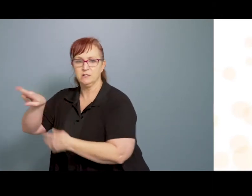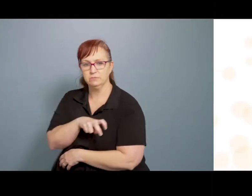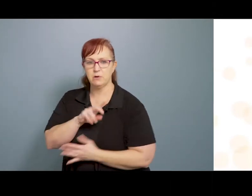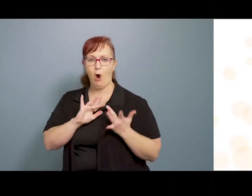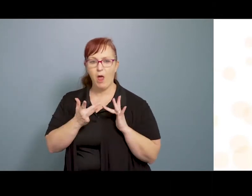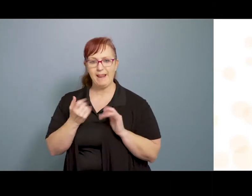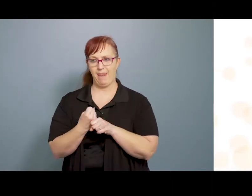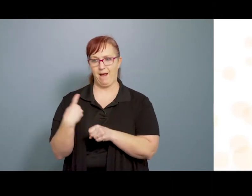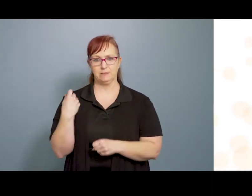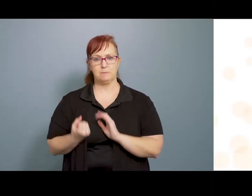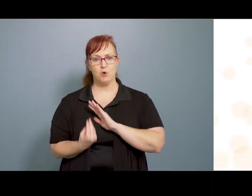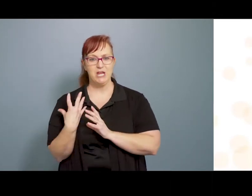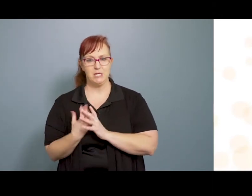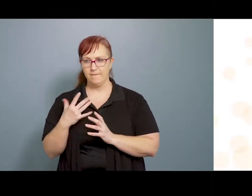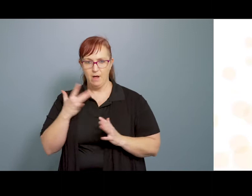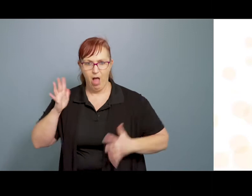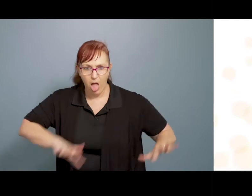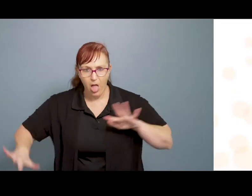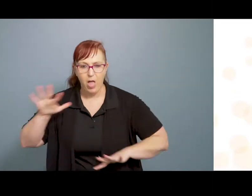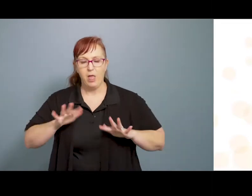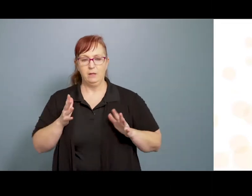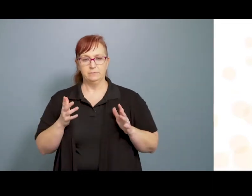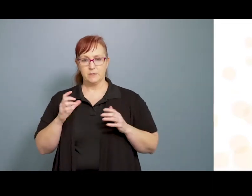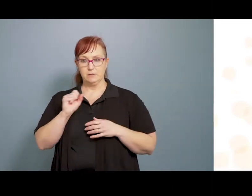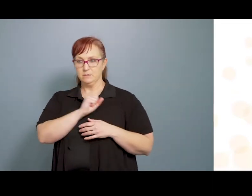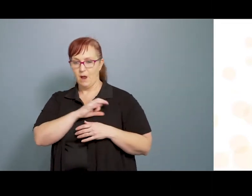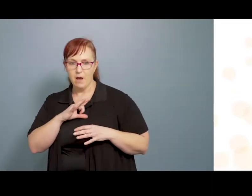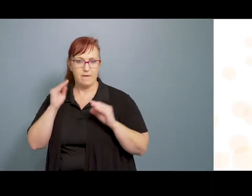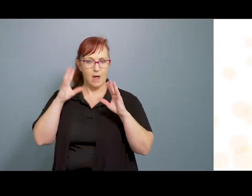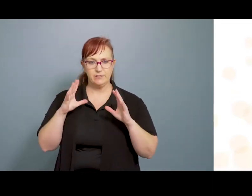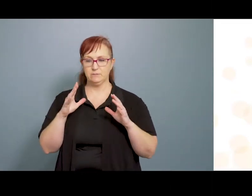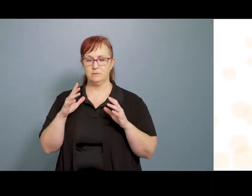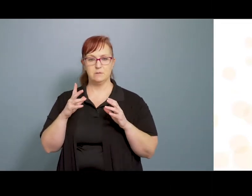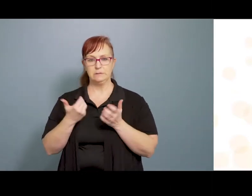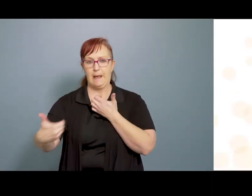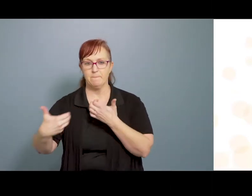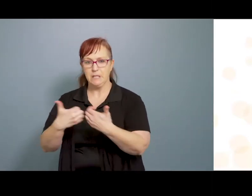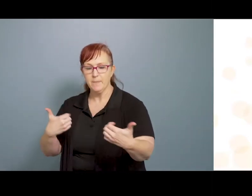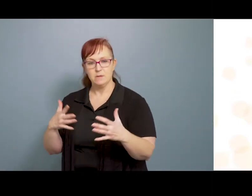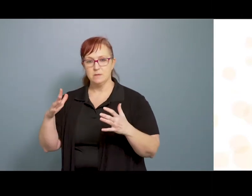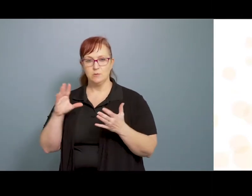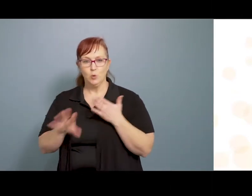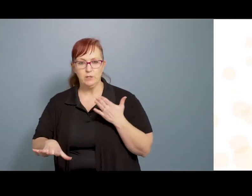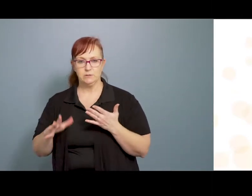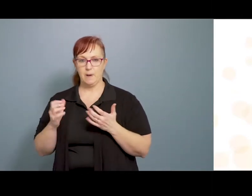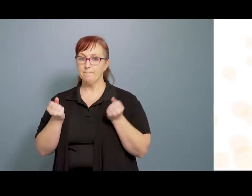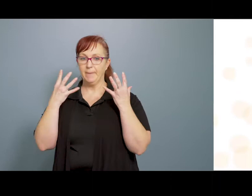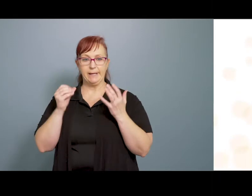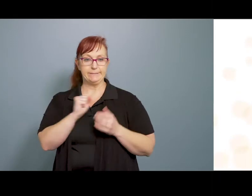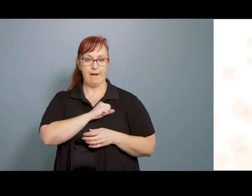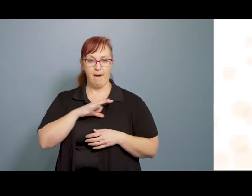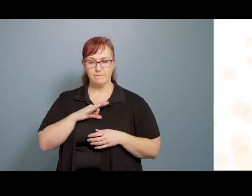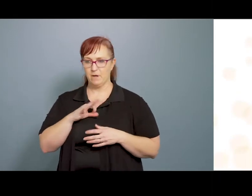spring and being scattered, having faculty, some on site, some off site, our students the same, many of our staff